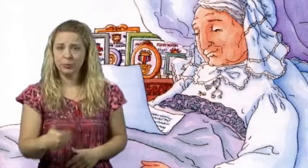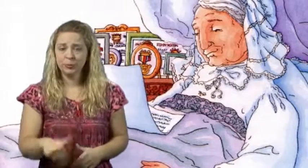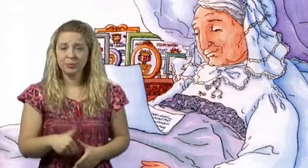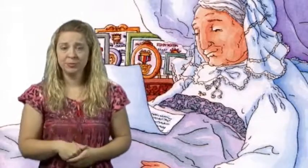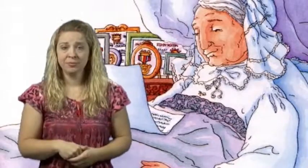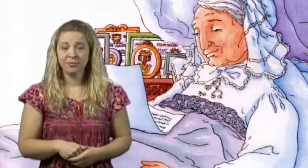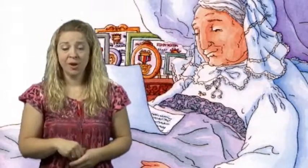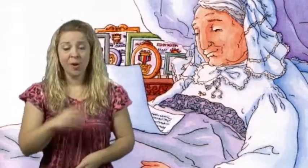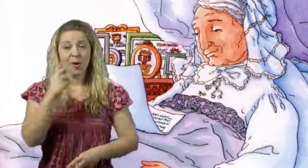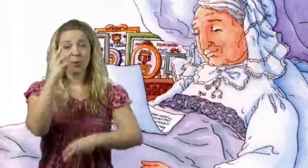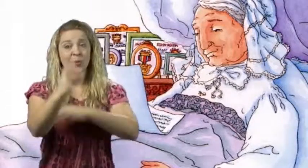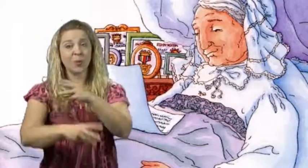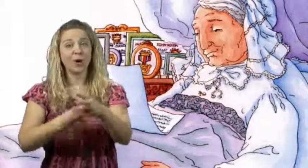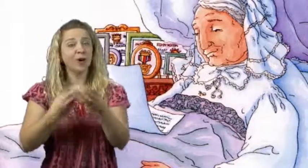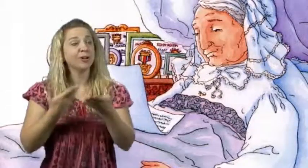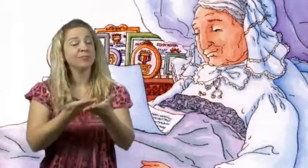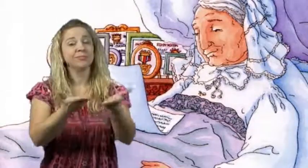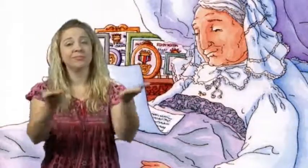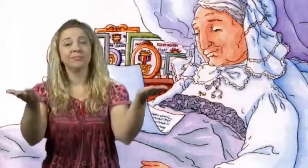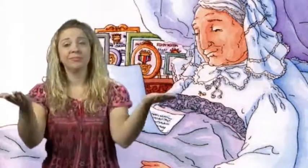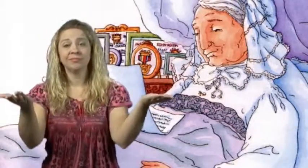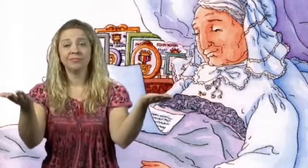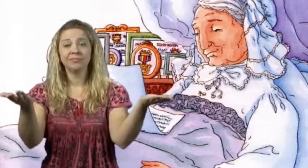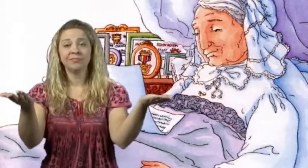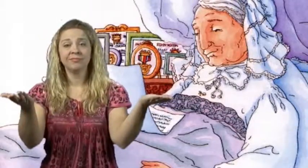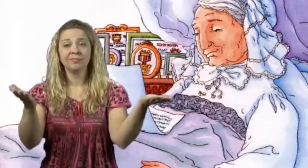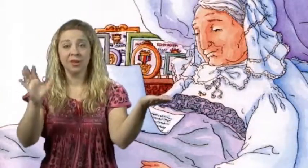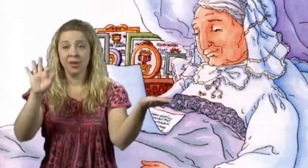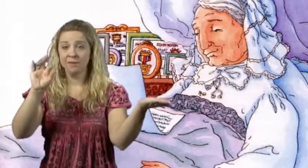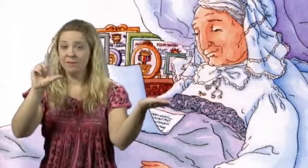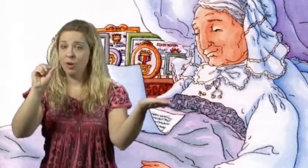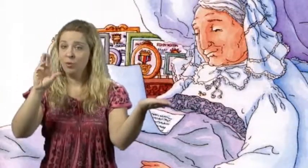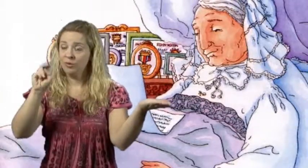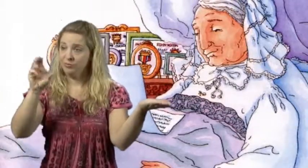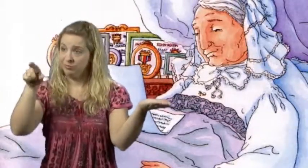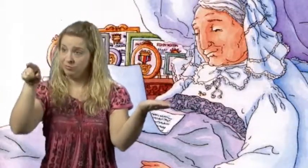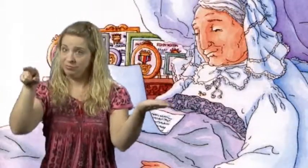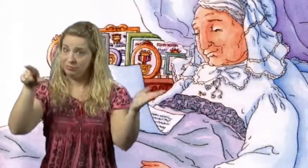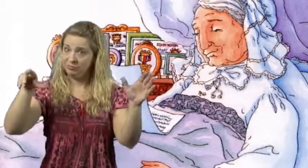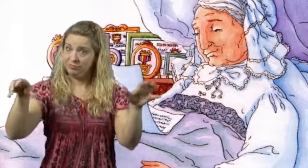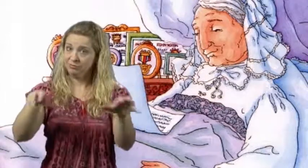Florence Nightingale helped change the world around her into a better, more caring place.